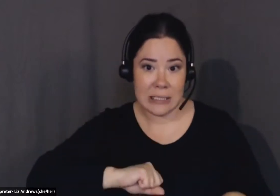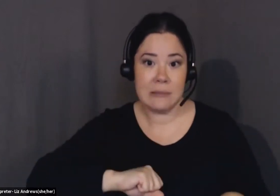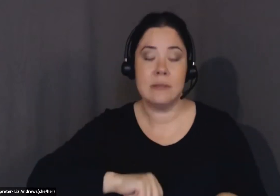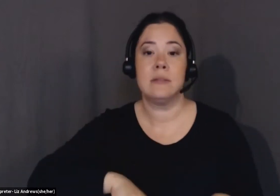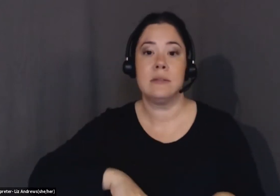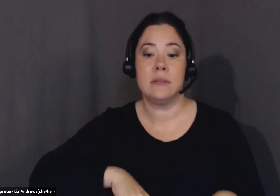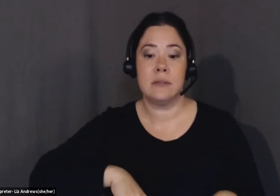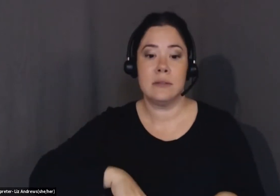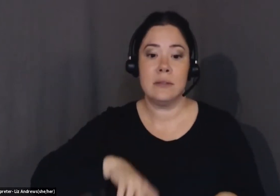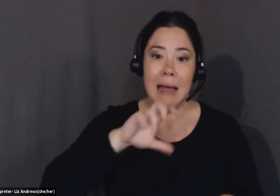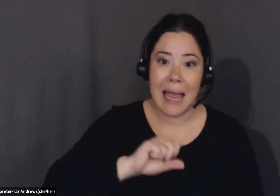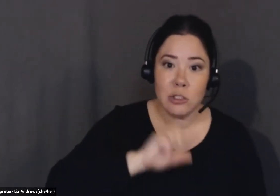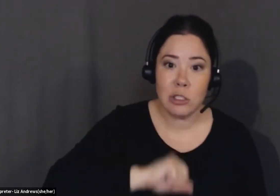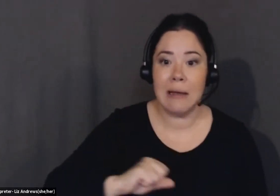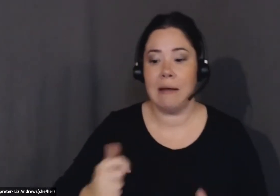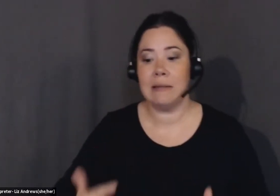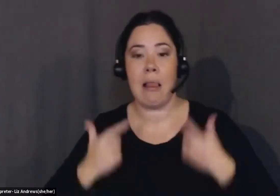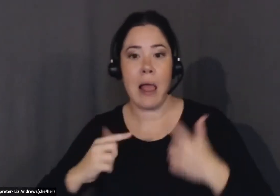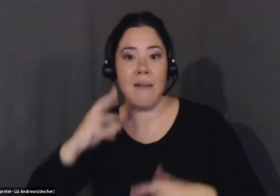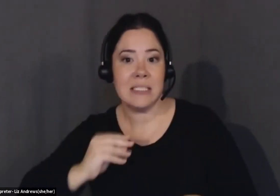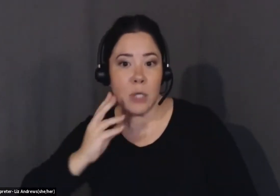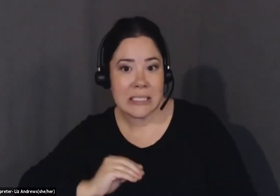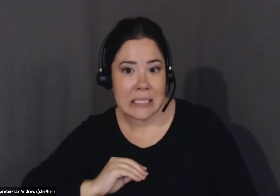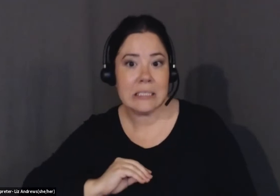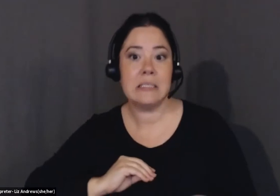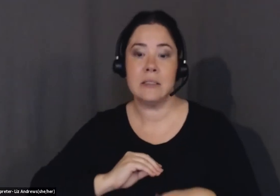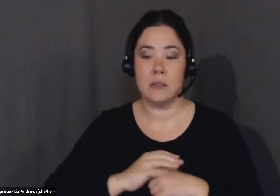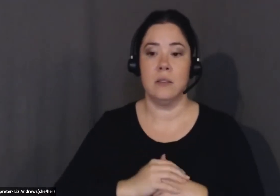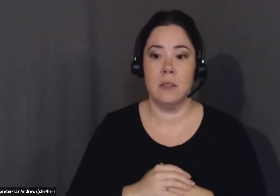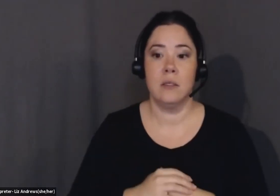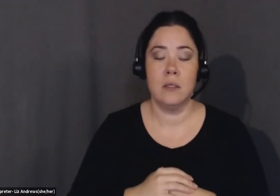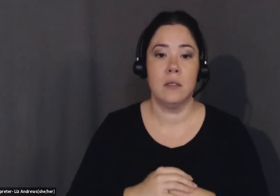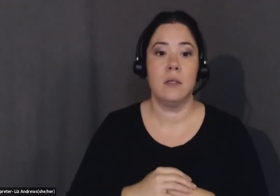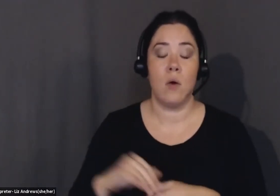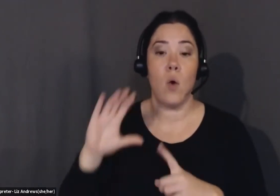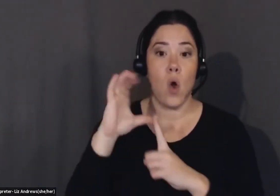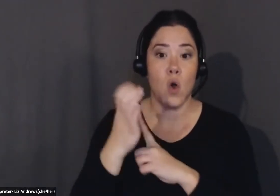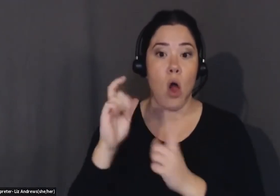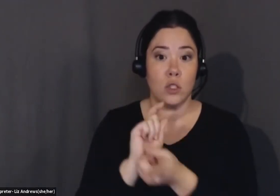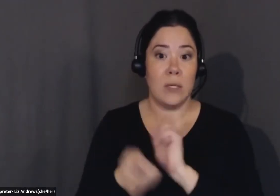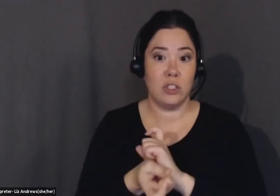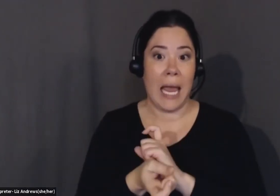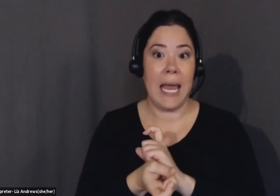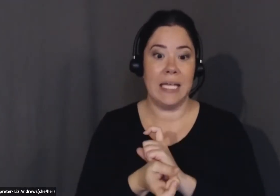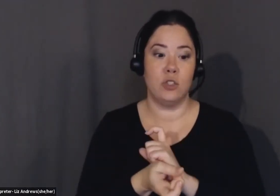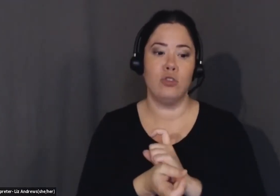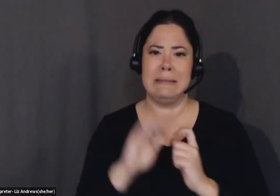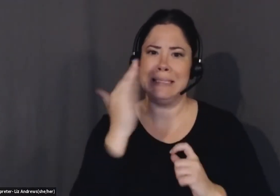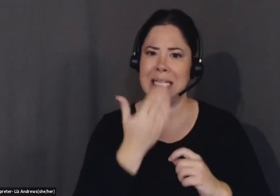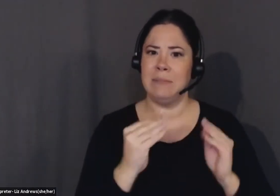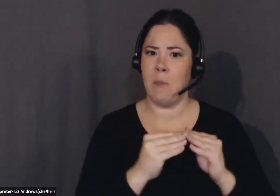and life experiences, and cultural change goes faster than